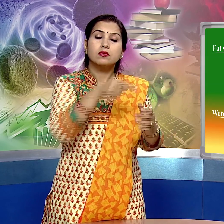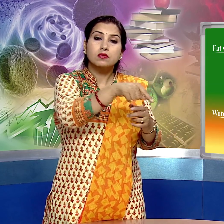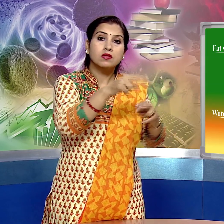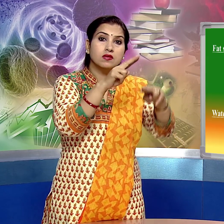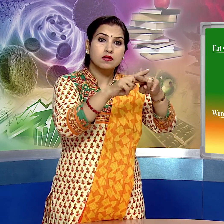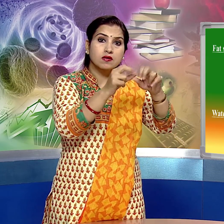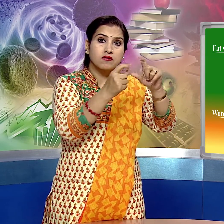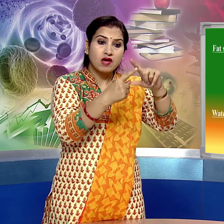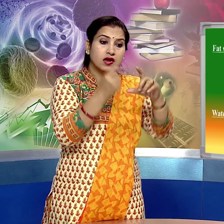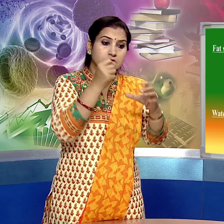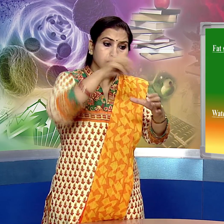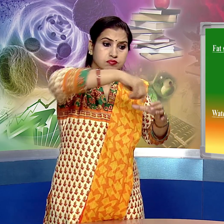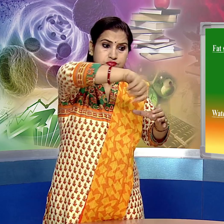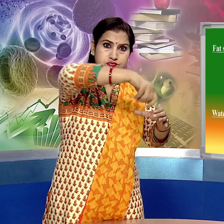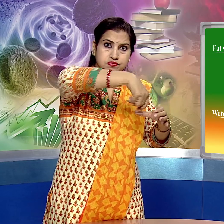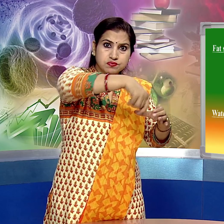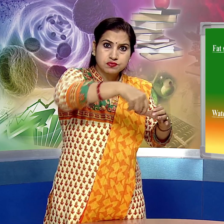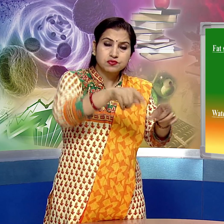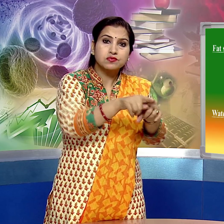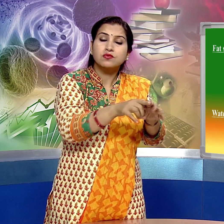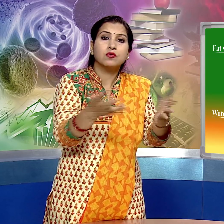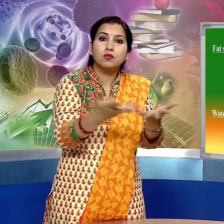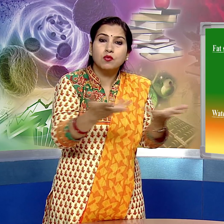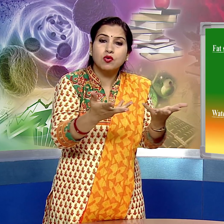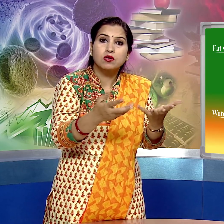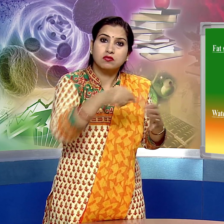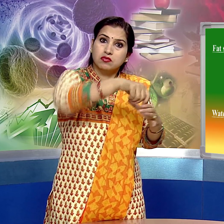Fat soluble vitamins are soluble in fat.